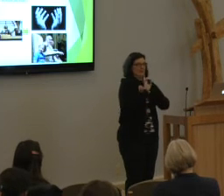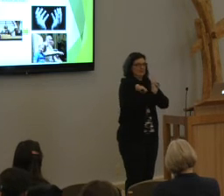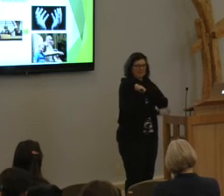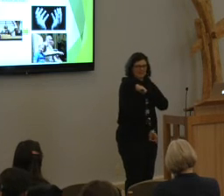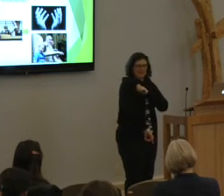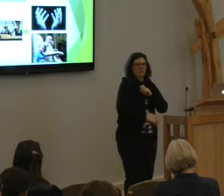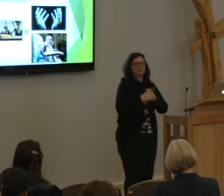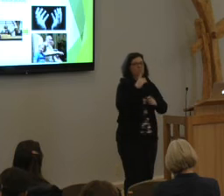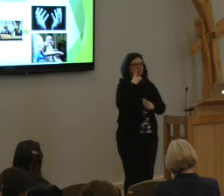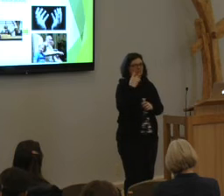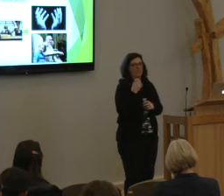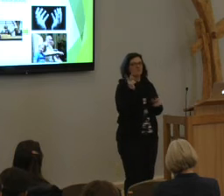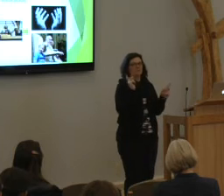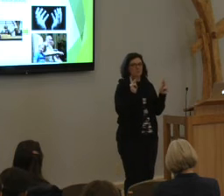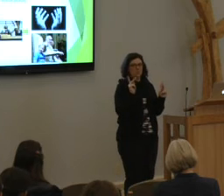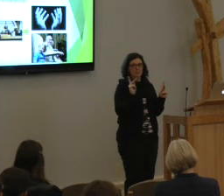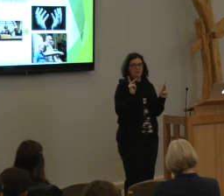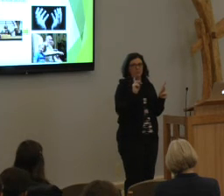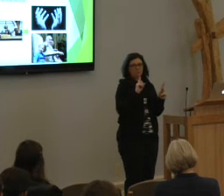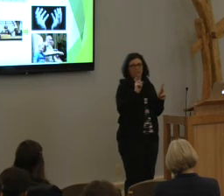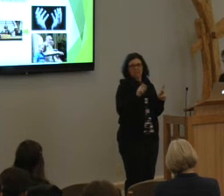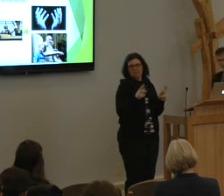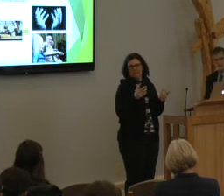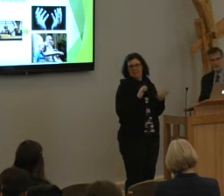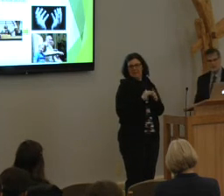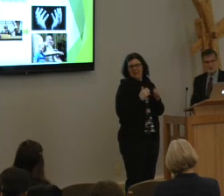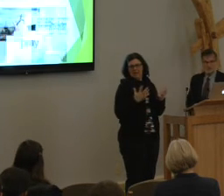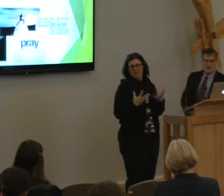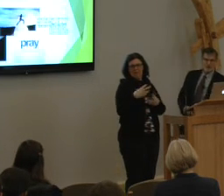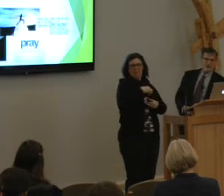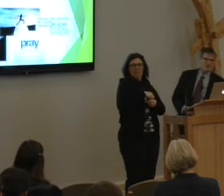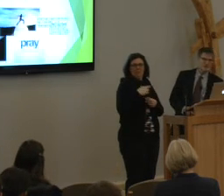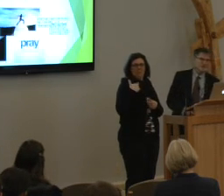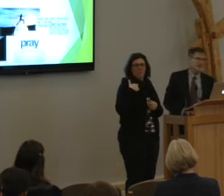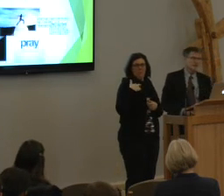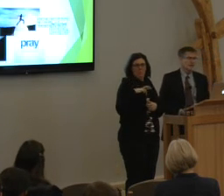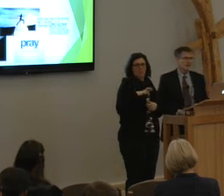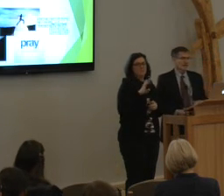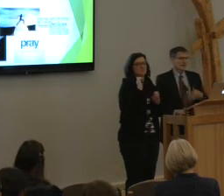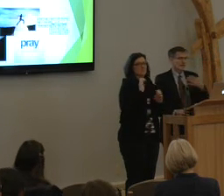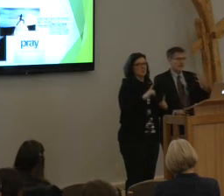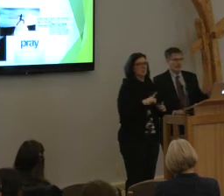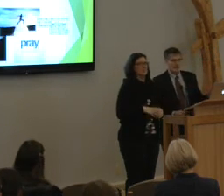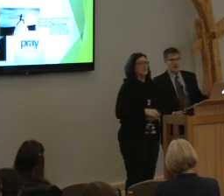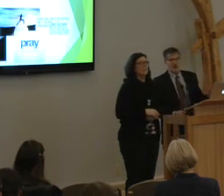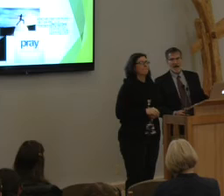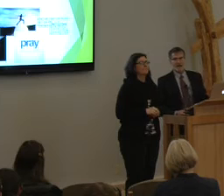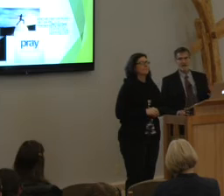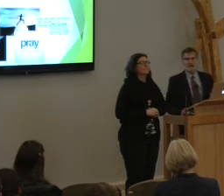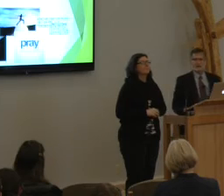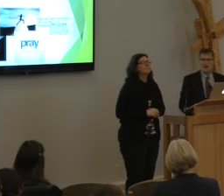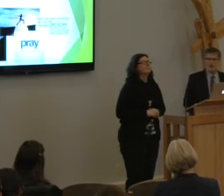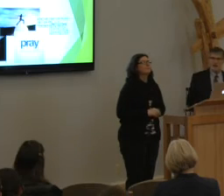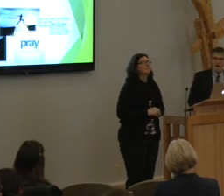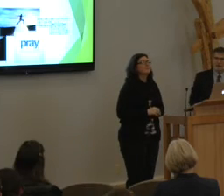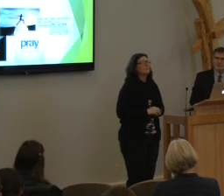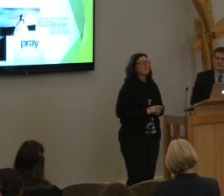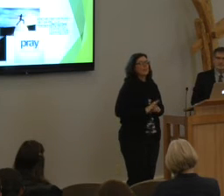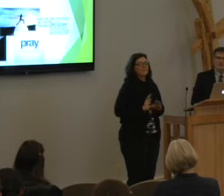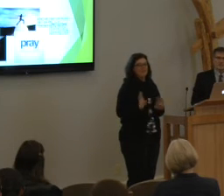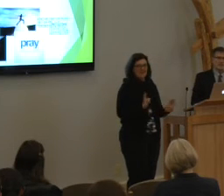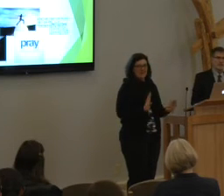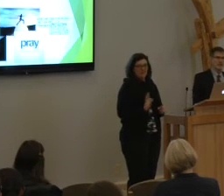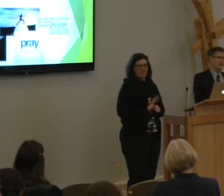biggest question people have about inclusive religious education. And remember that acting out's not so